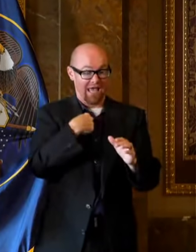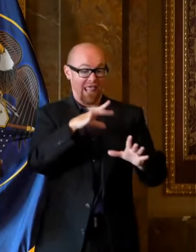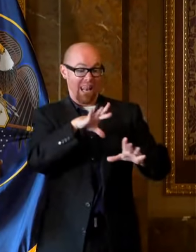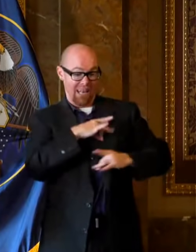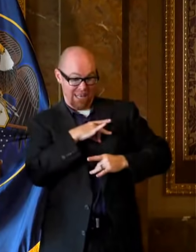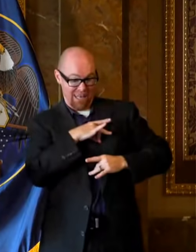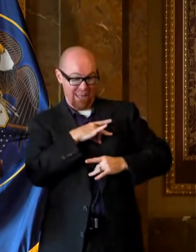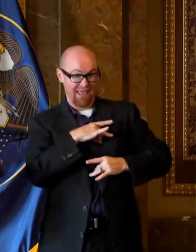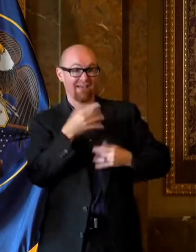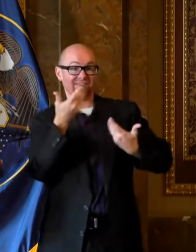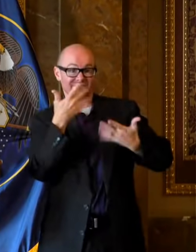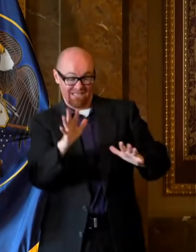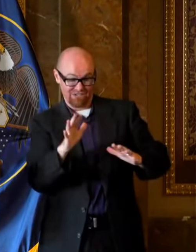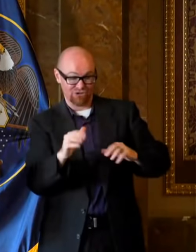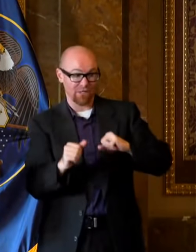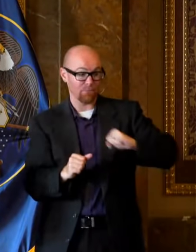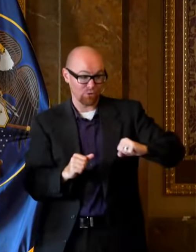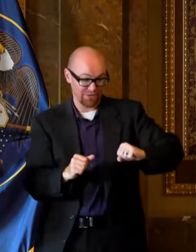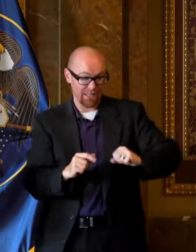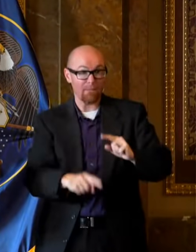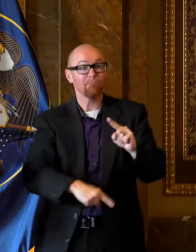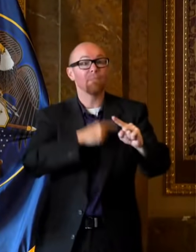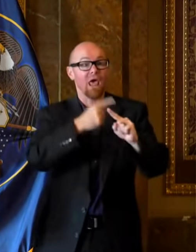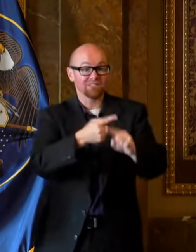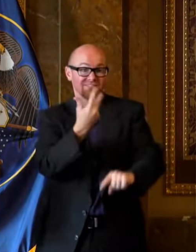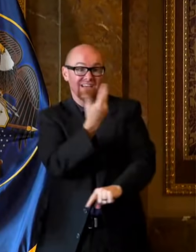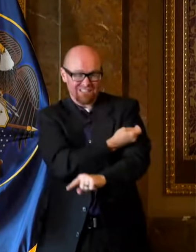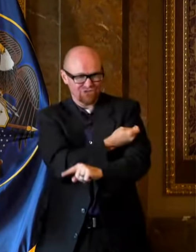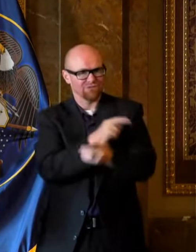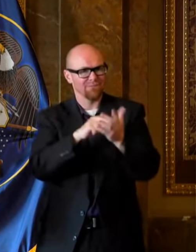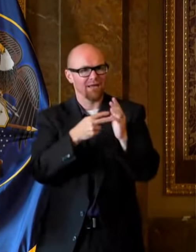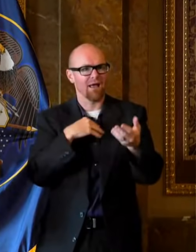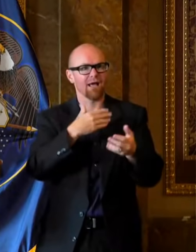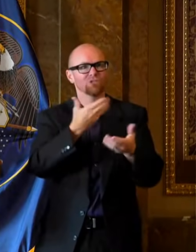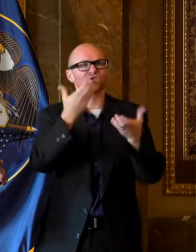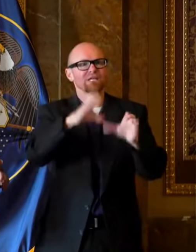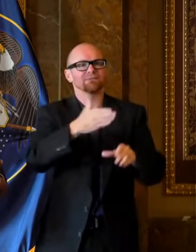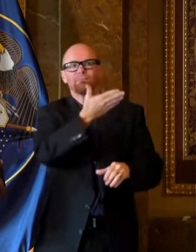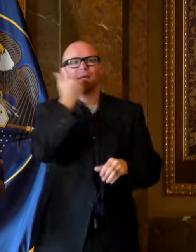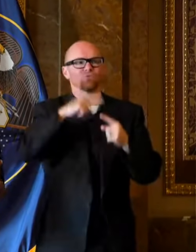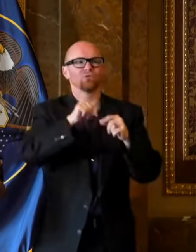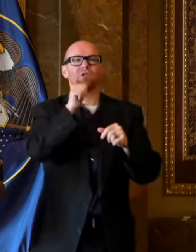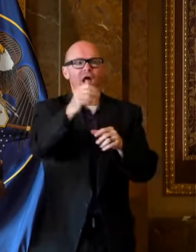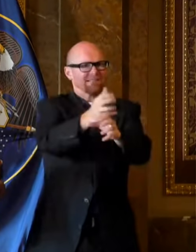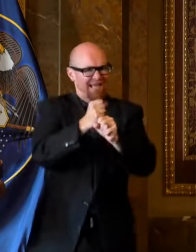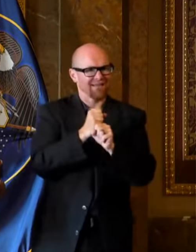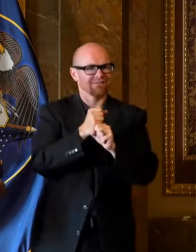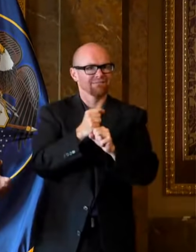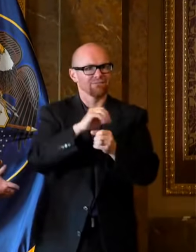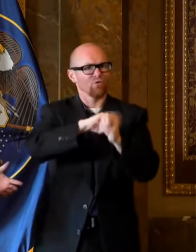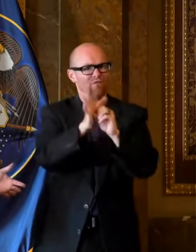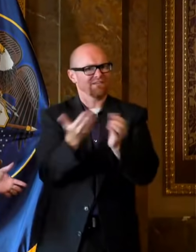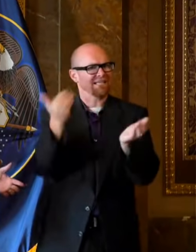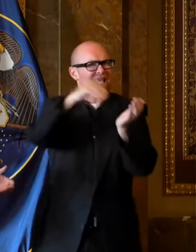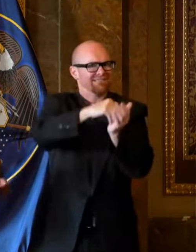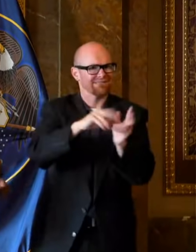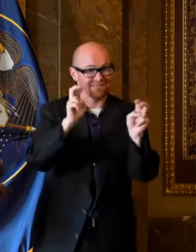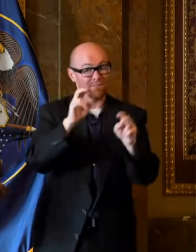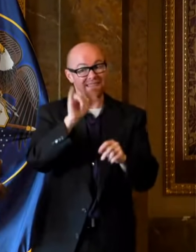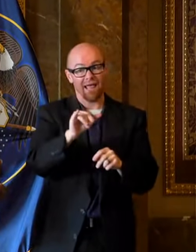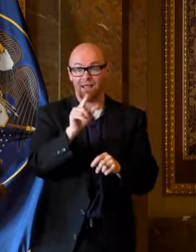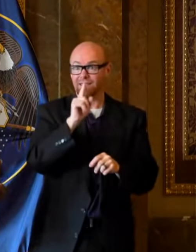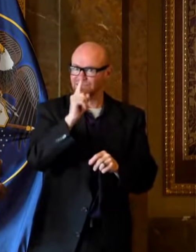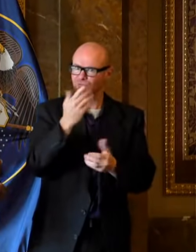disease confers even more immunity. That's even better. So we still encourage everyone to get vaccinated. But it is good